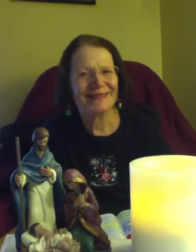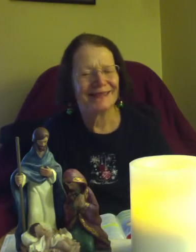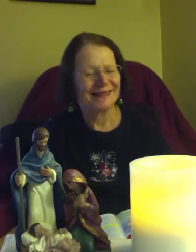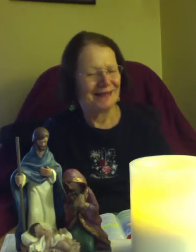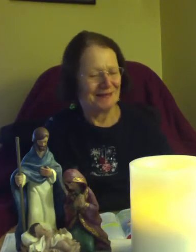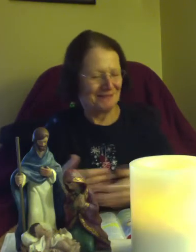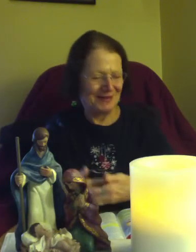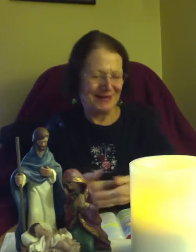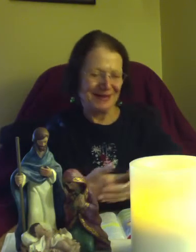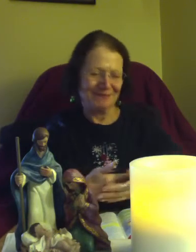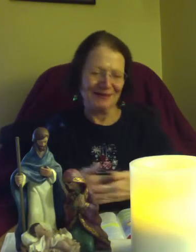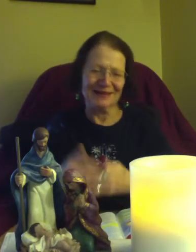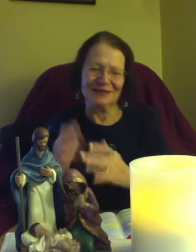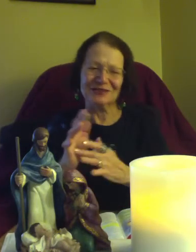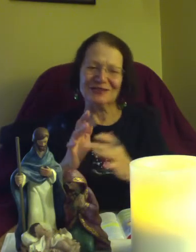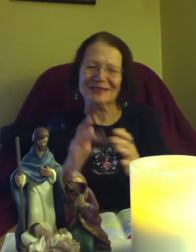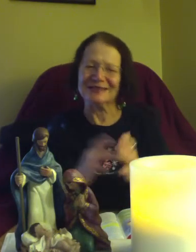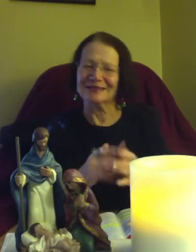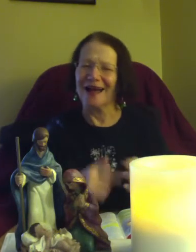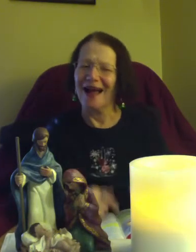Baby, it's not.